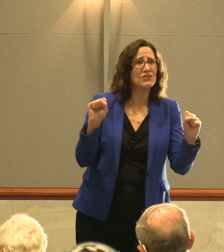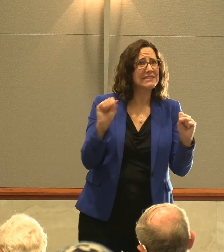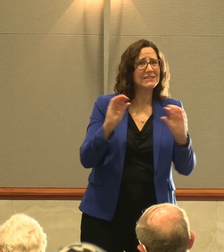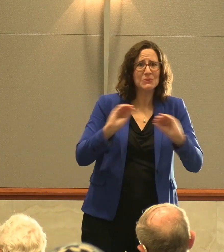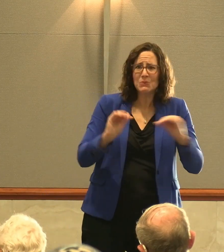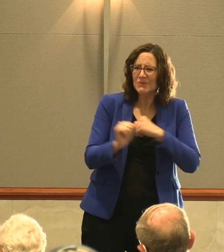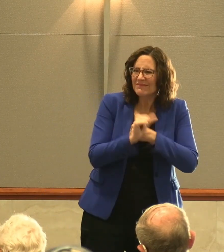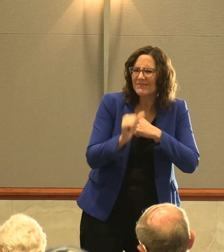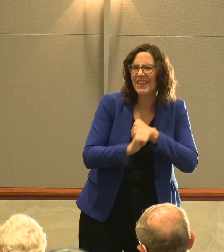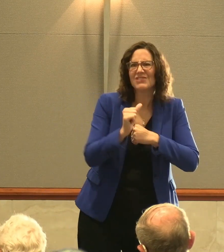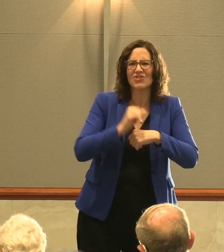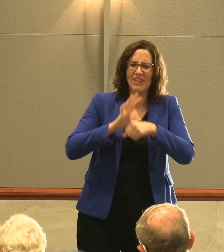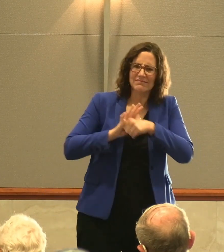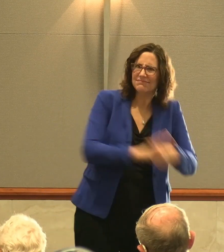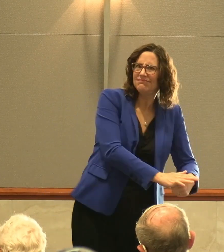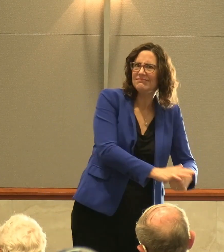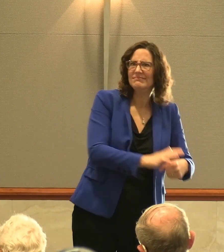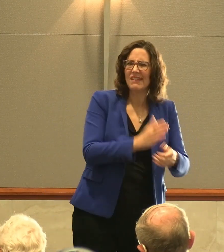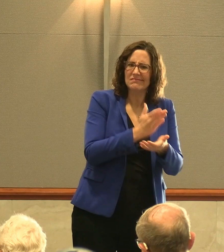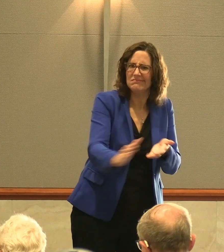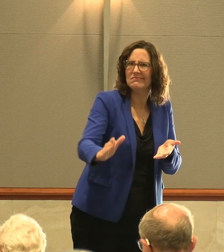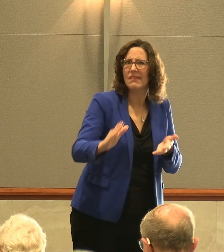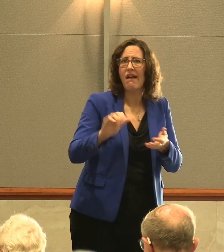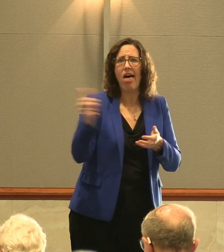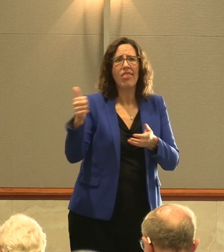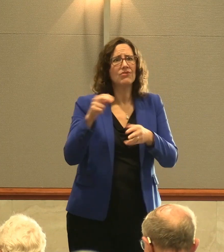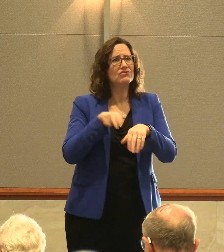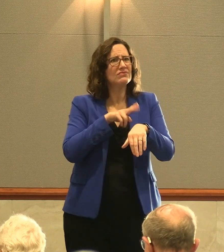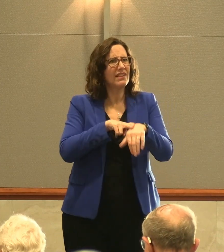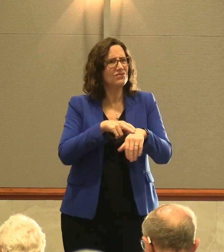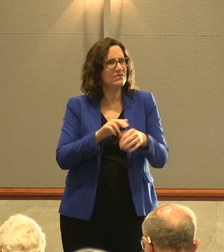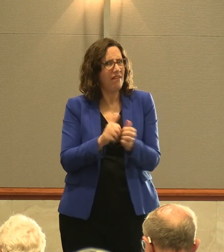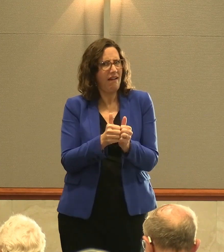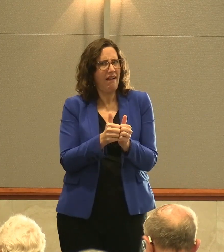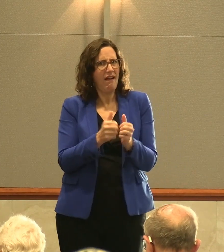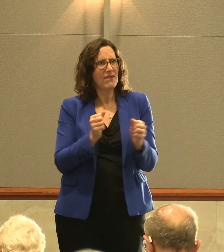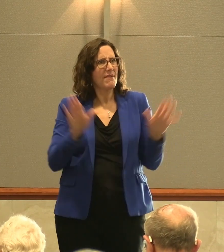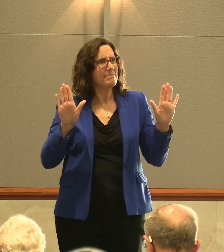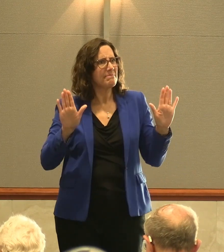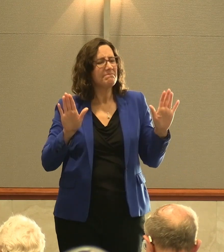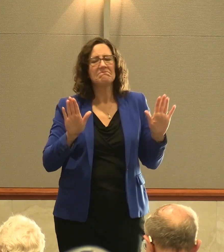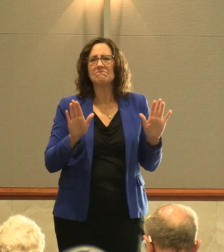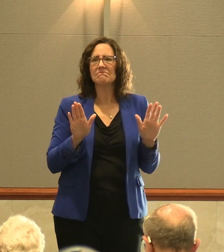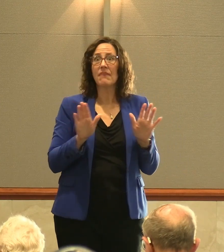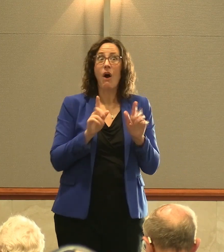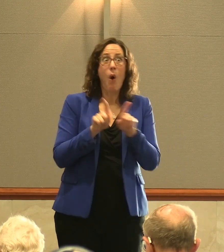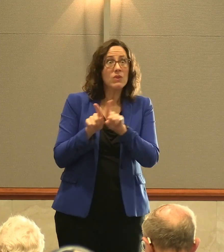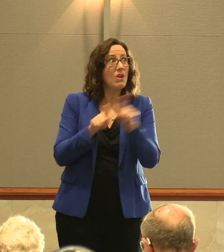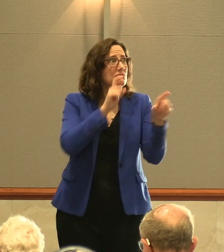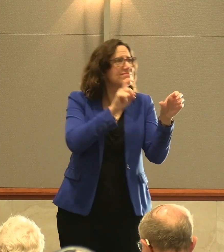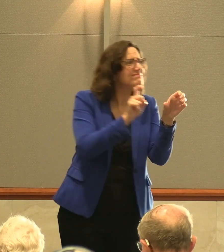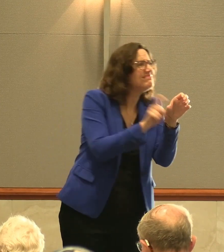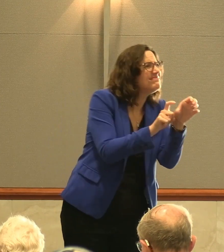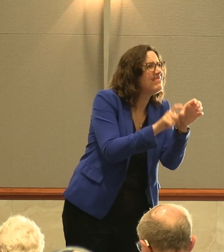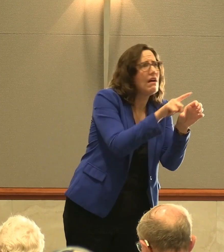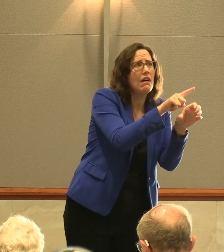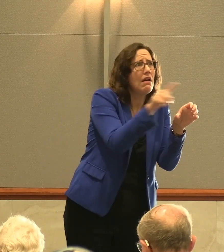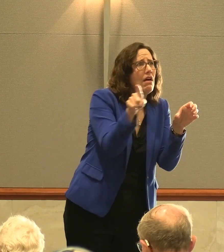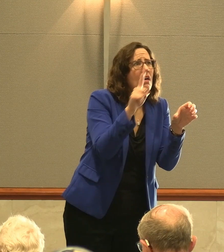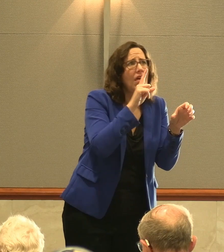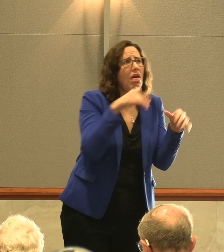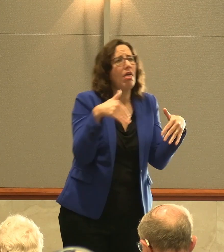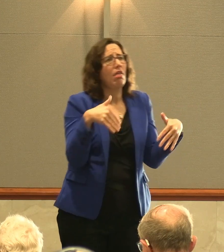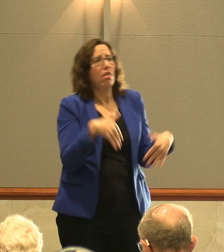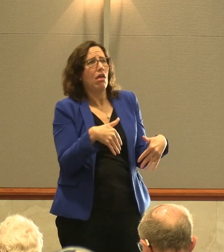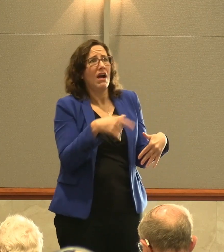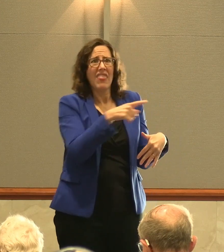and persecutions they had experienced at the hands of other nations? Moreover, the spies were chashuvei ha'edah.